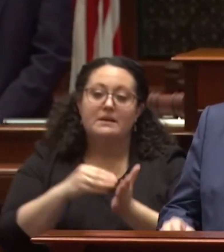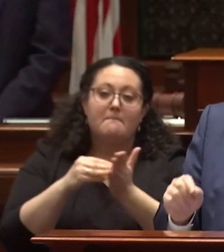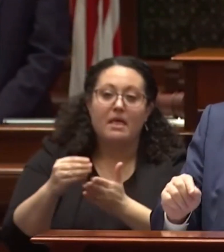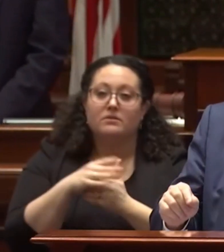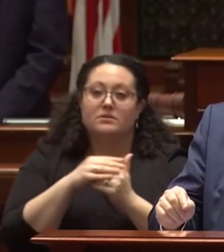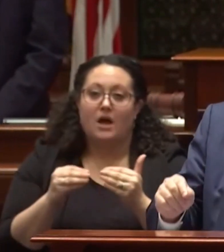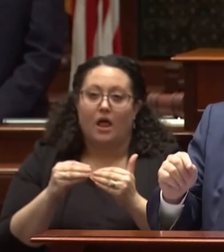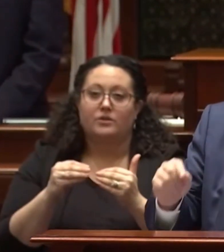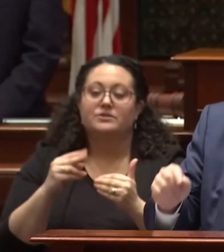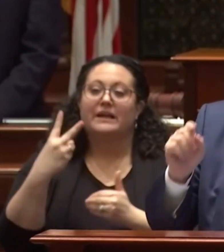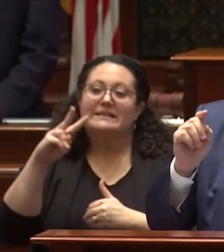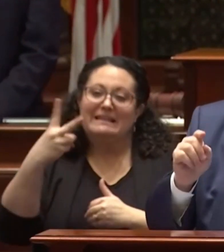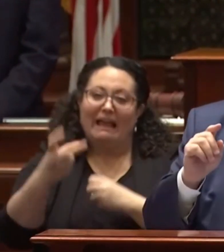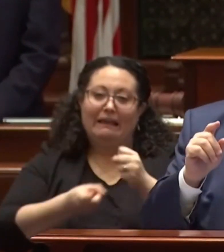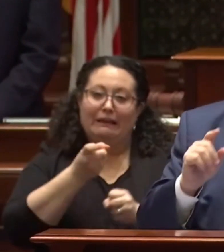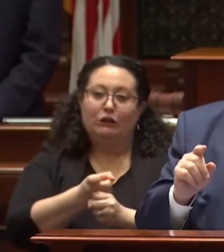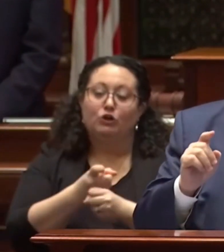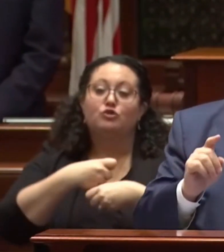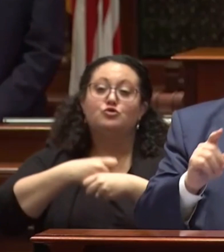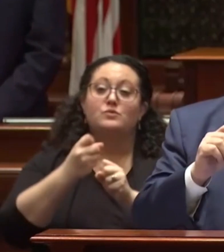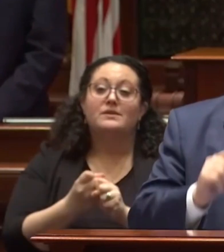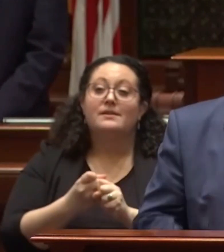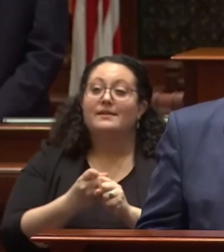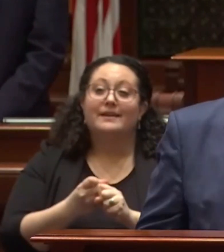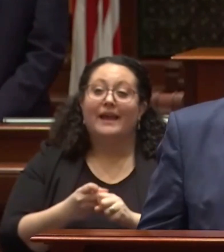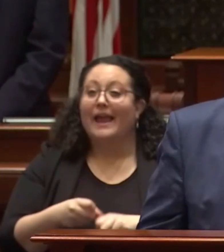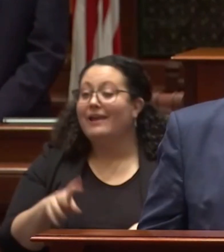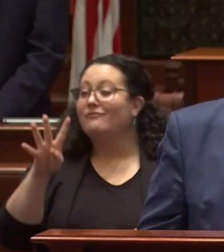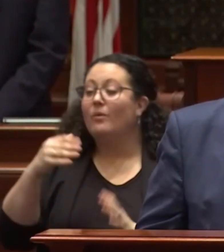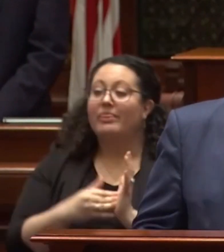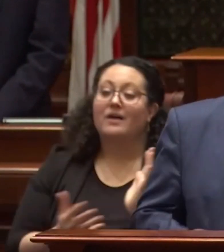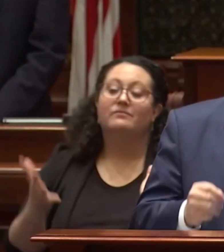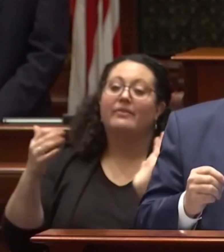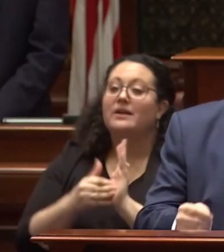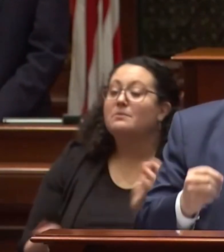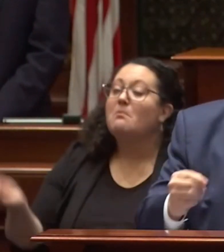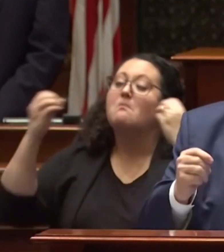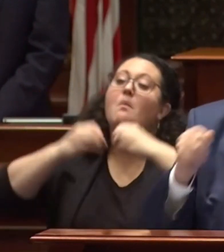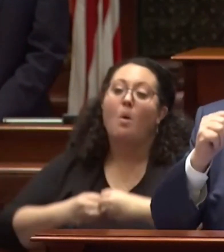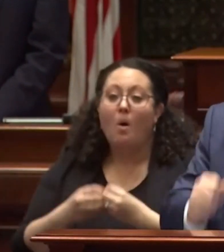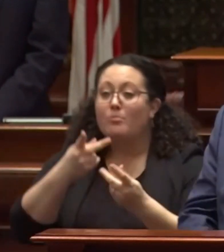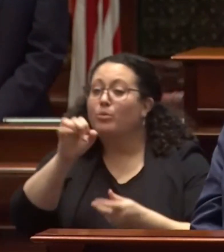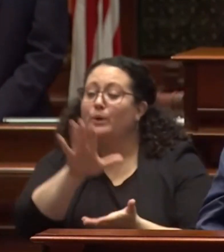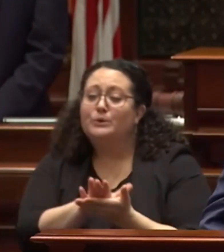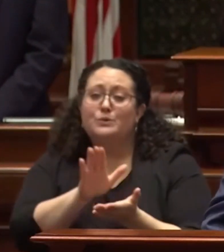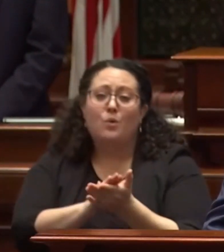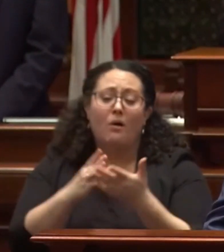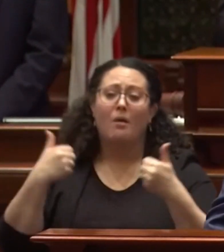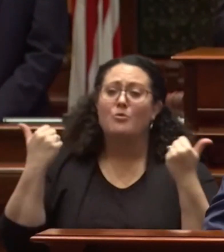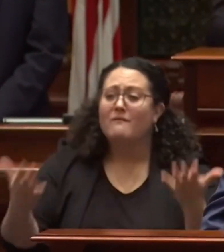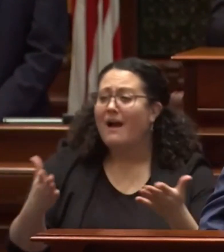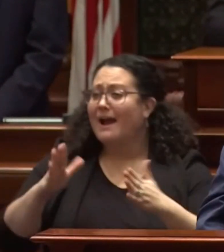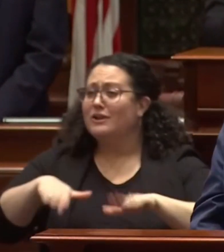million in year 2 to create 5,000 more preschool seats, continue growing